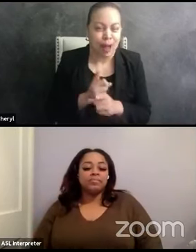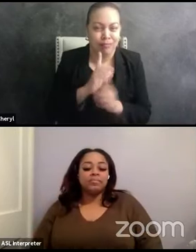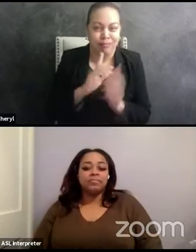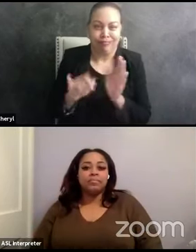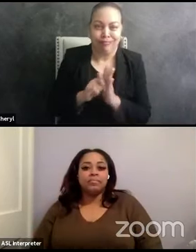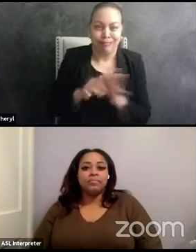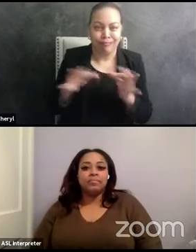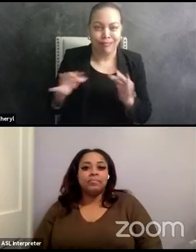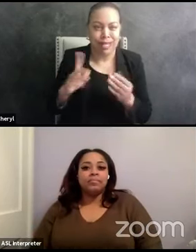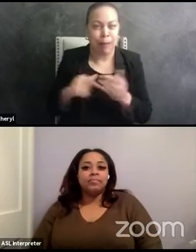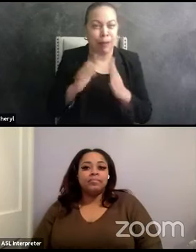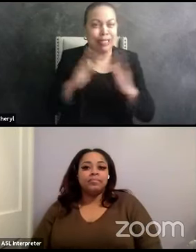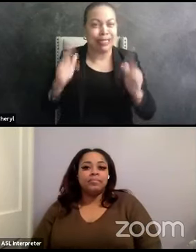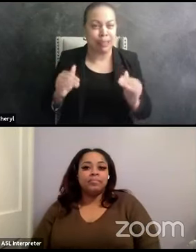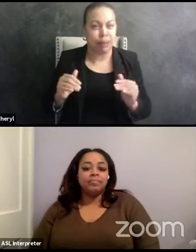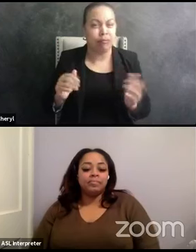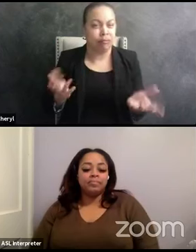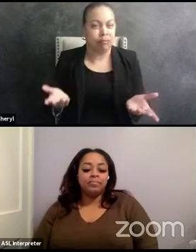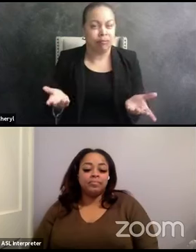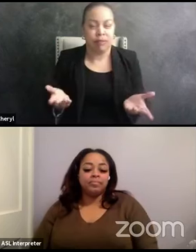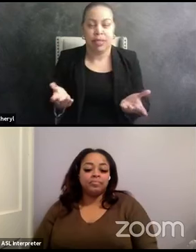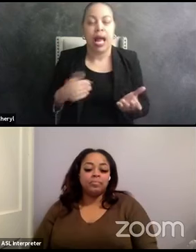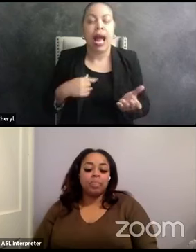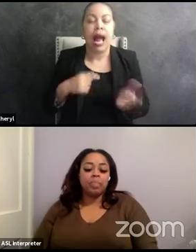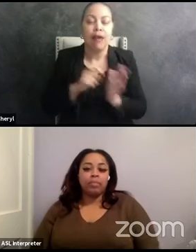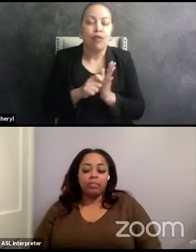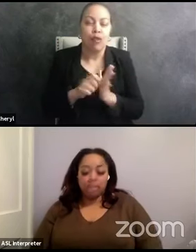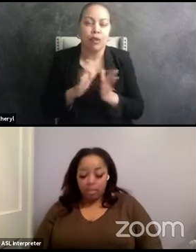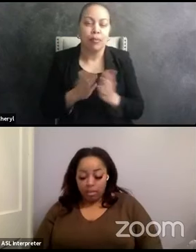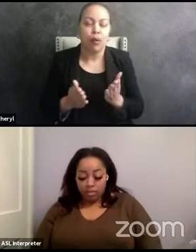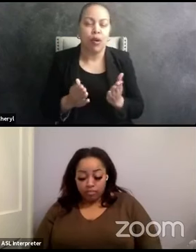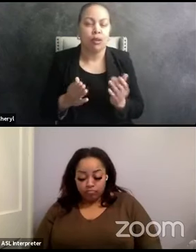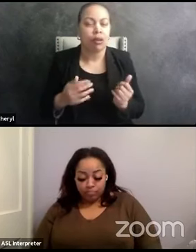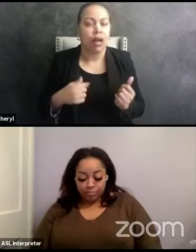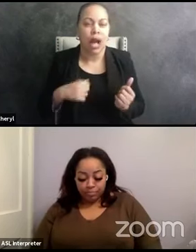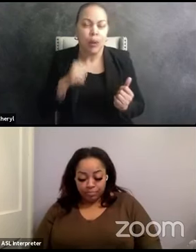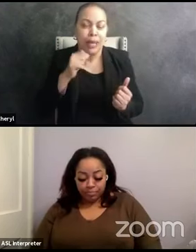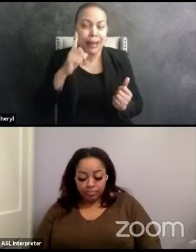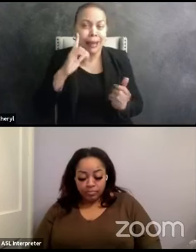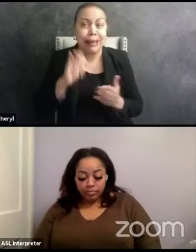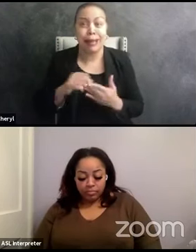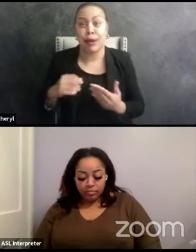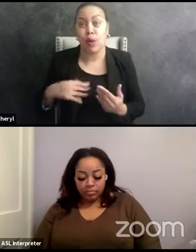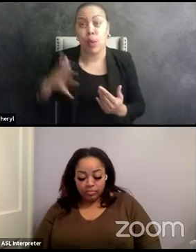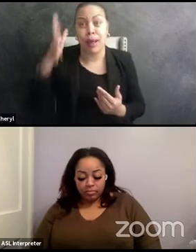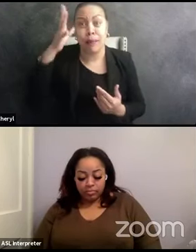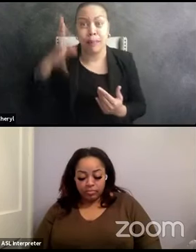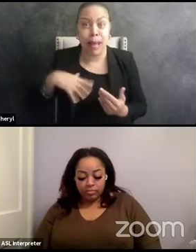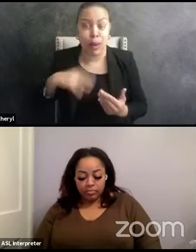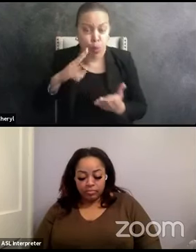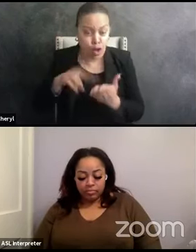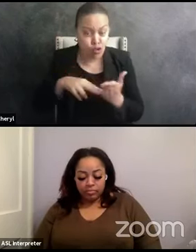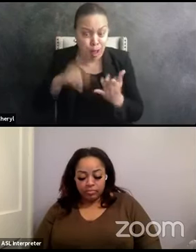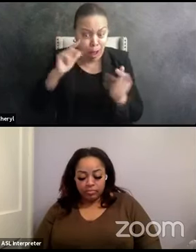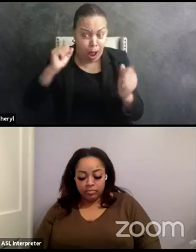so I really wrote this book not thinking you're going to go, you're a white man and it's going to just blow your mind. I was thinking you're going to read this